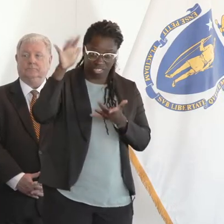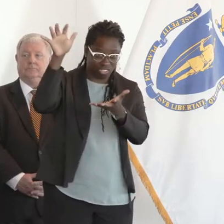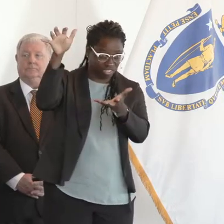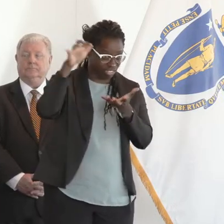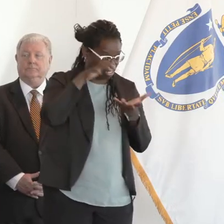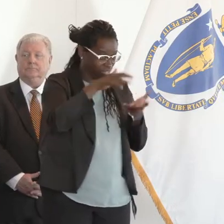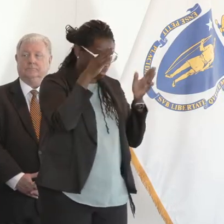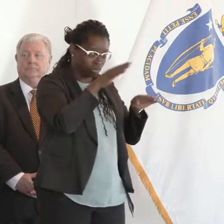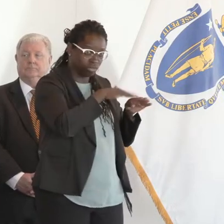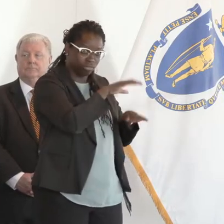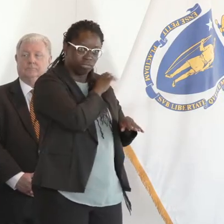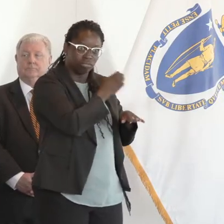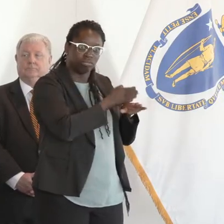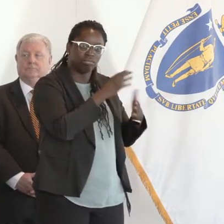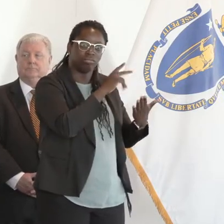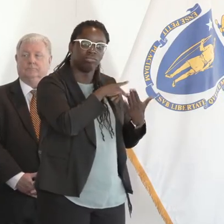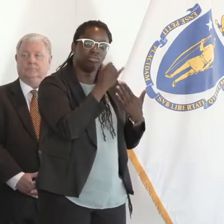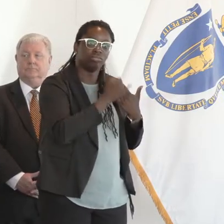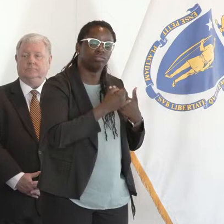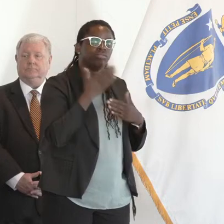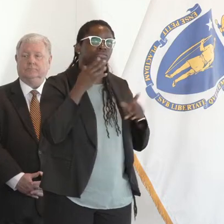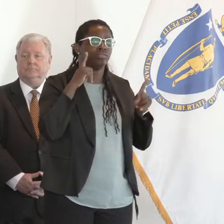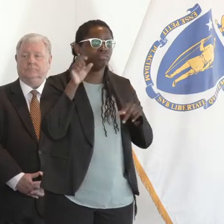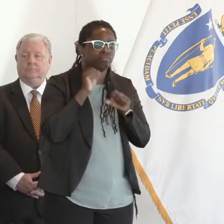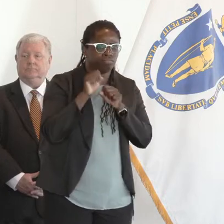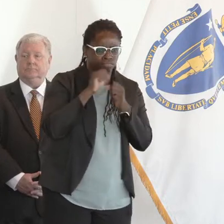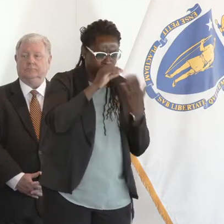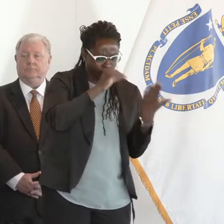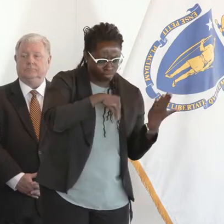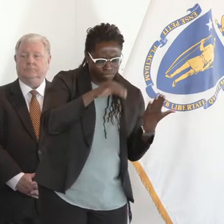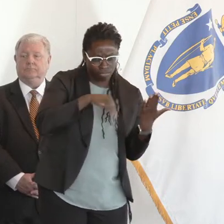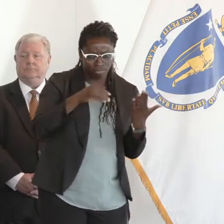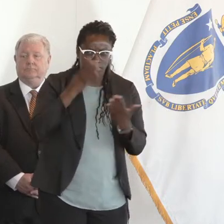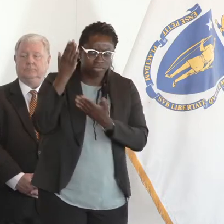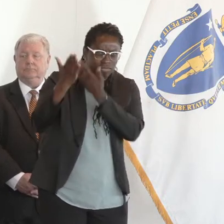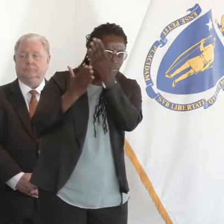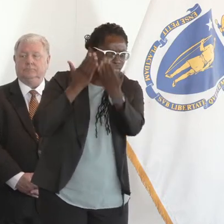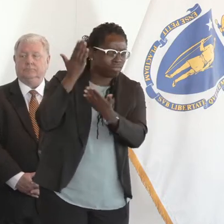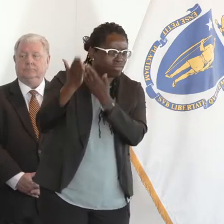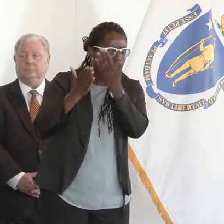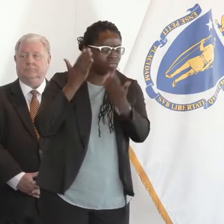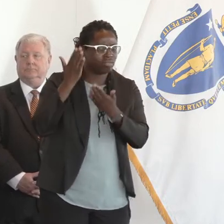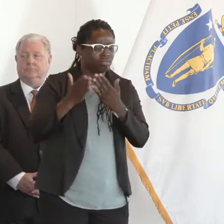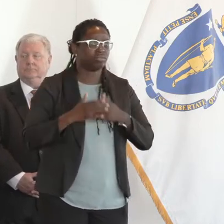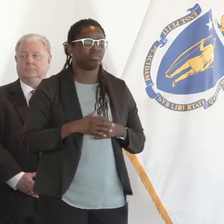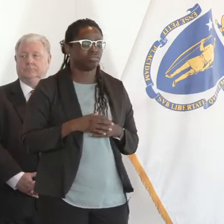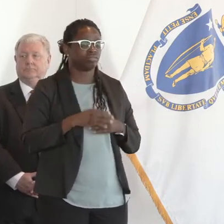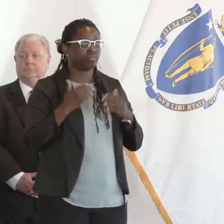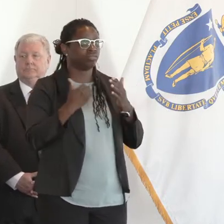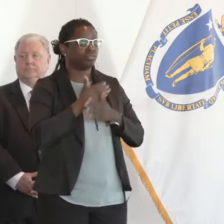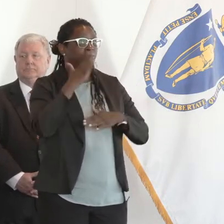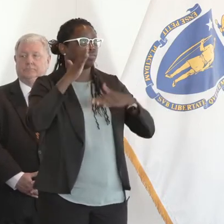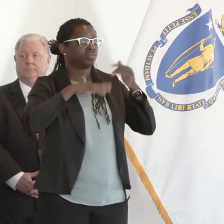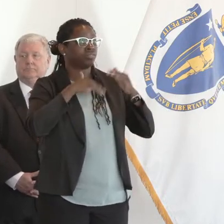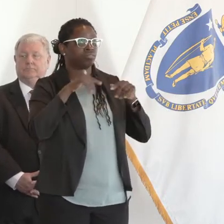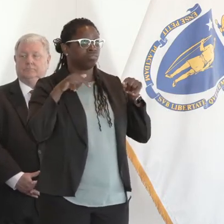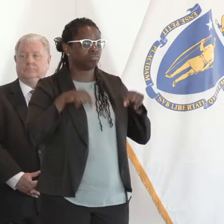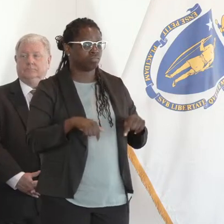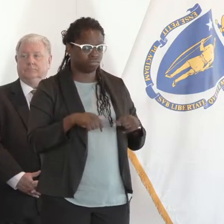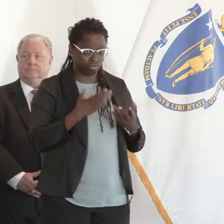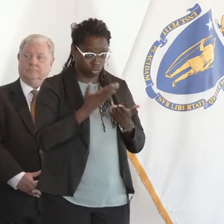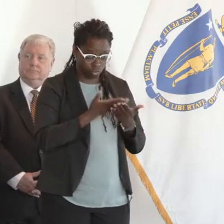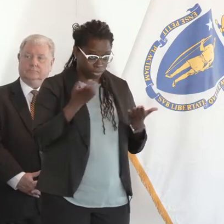worked hard on those applications. This is going to build new transmission equipment to deliver 4,800 megawatts